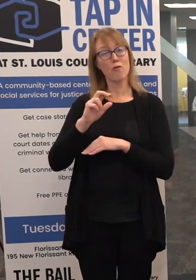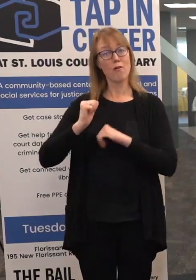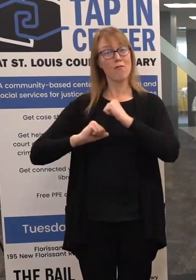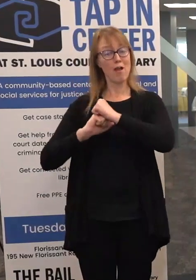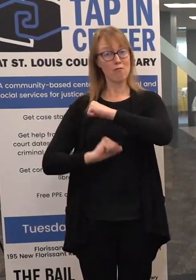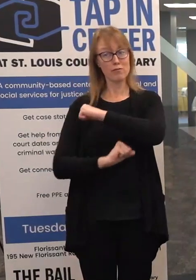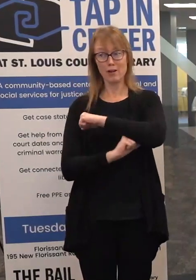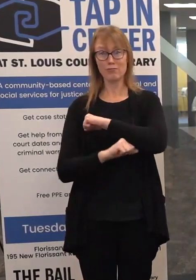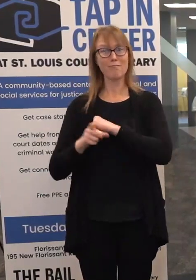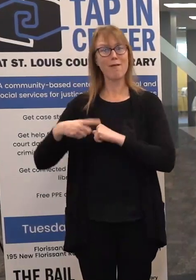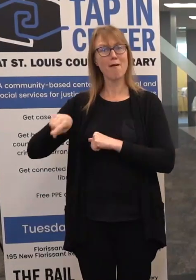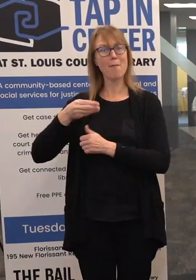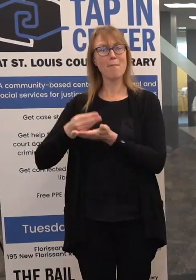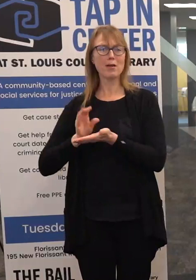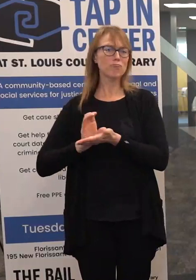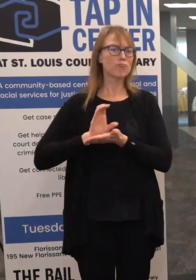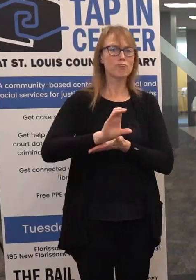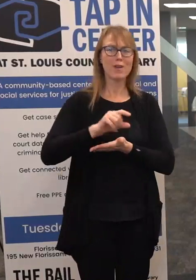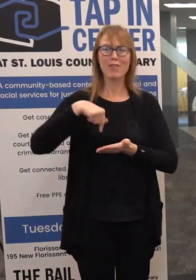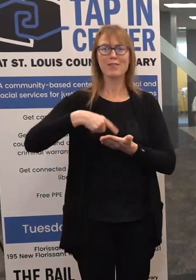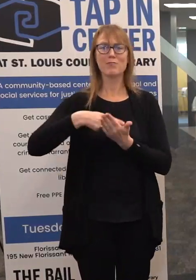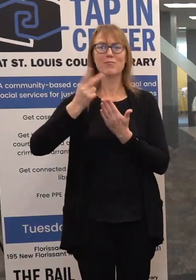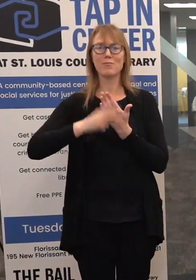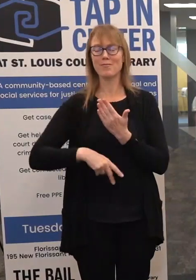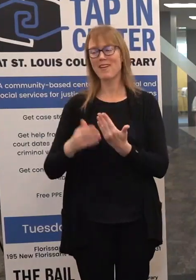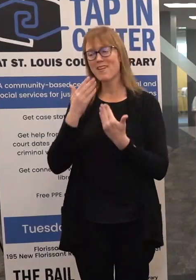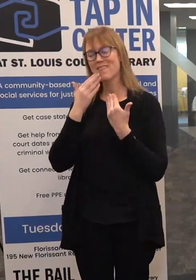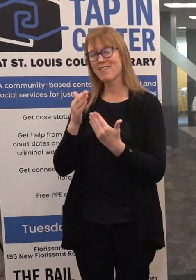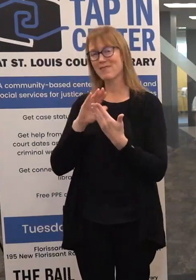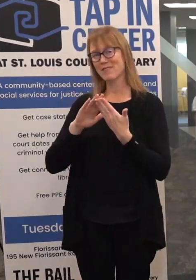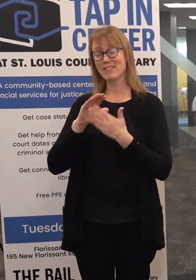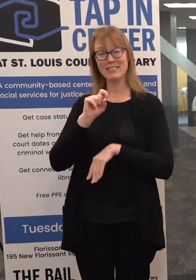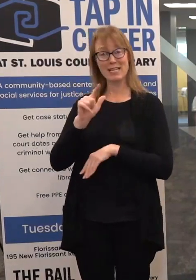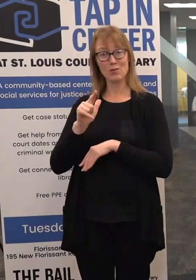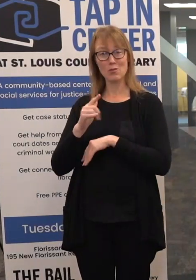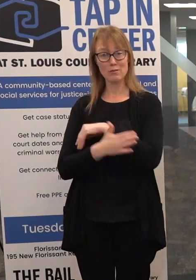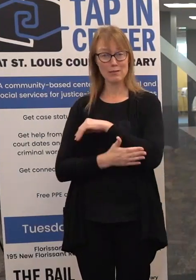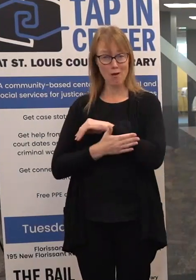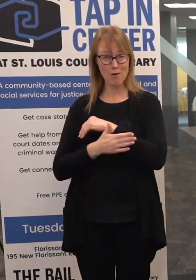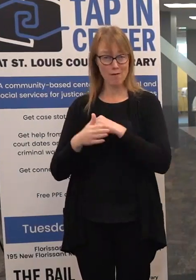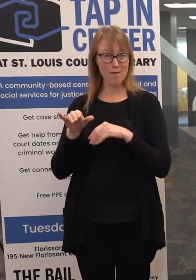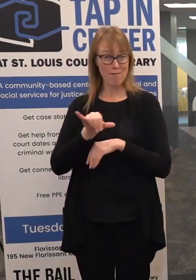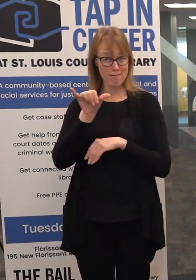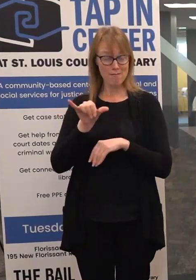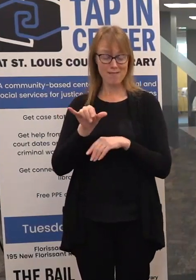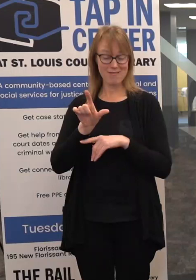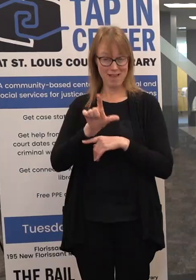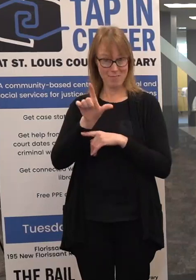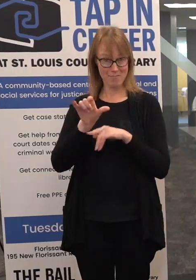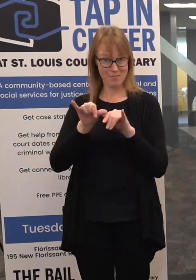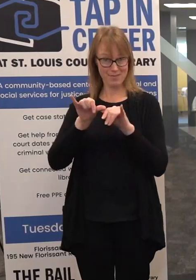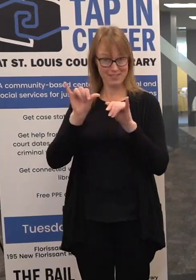program, and to our St. Louis County Library System for providing the space. In addition to the library, I want to thank